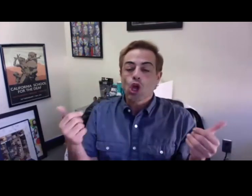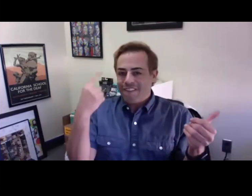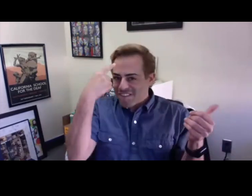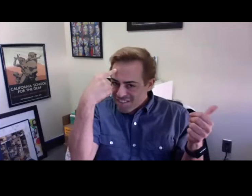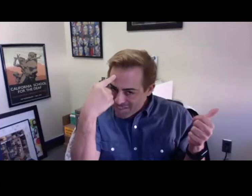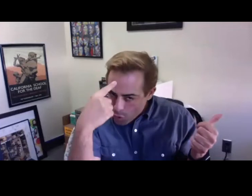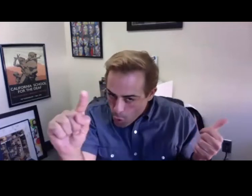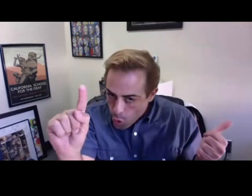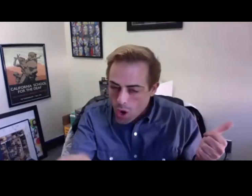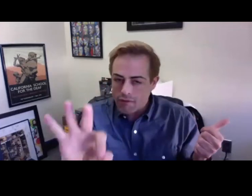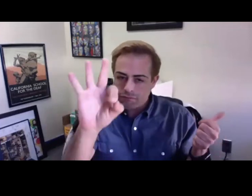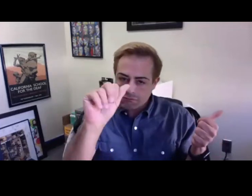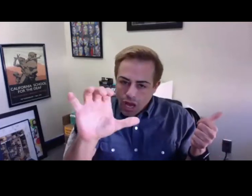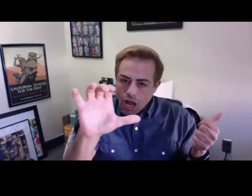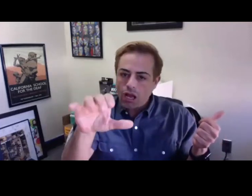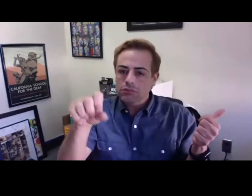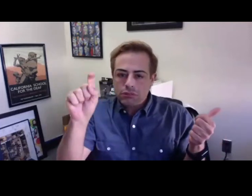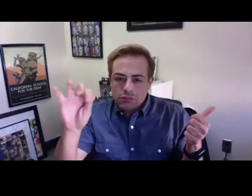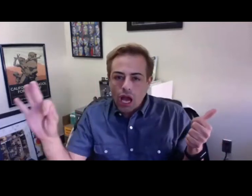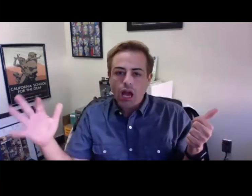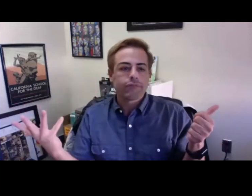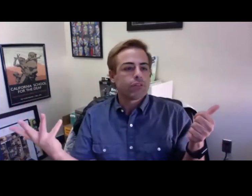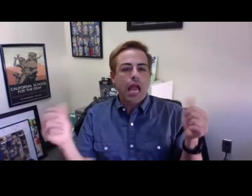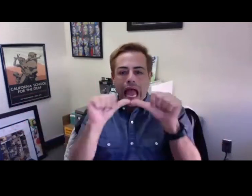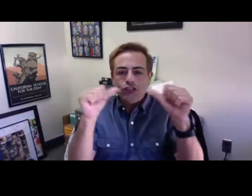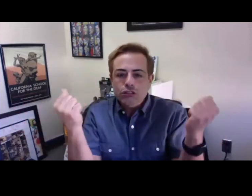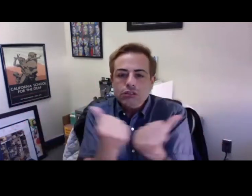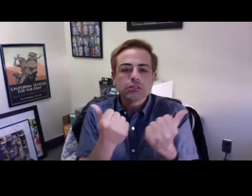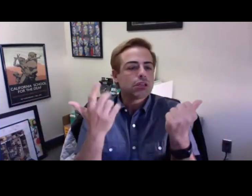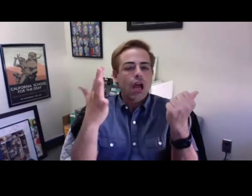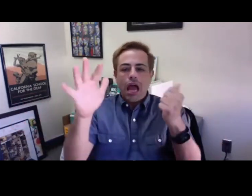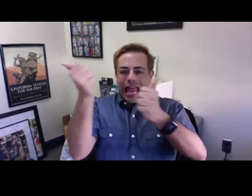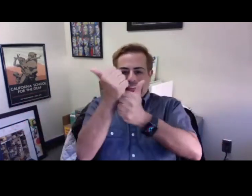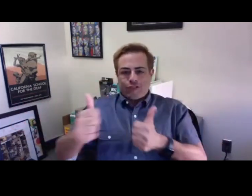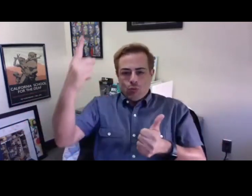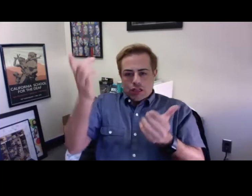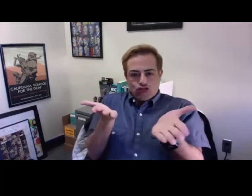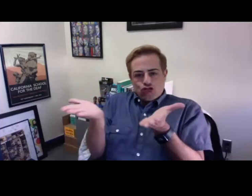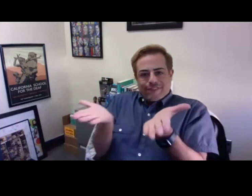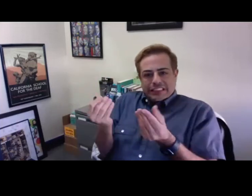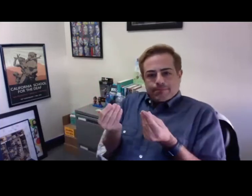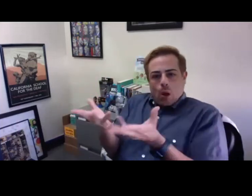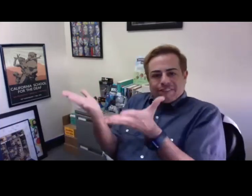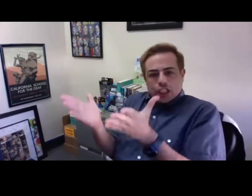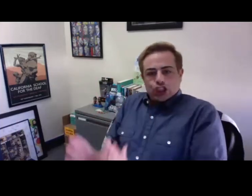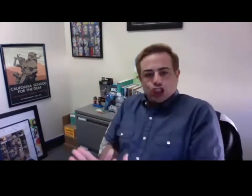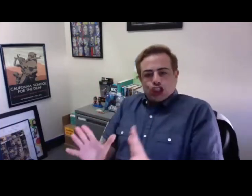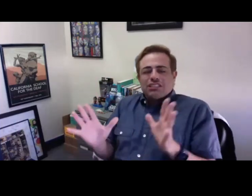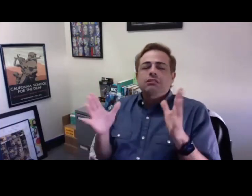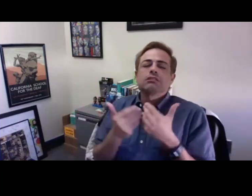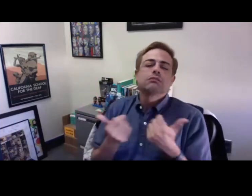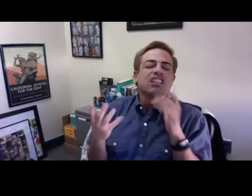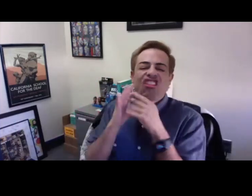One thing that I really want to emphasize is to keep the language separate for faculty, staff, agencies, everyone who